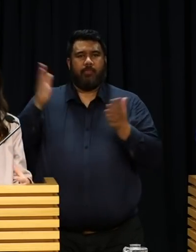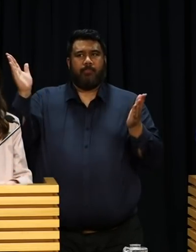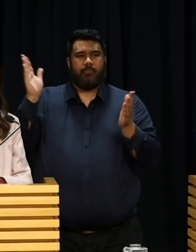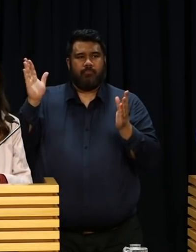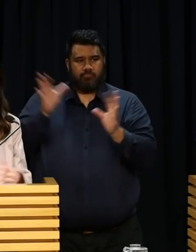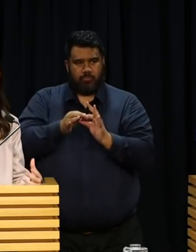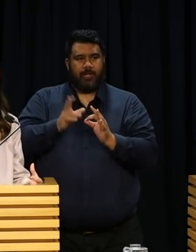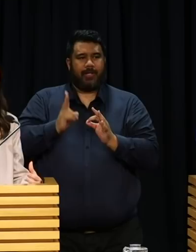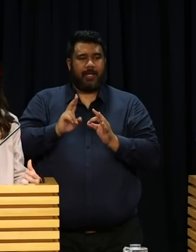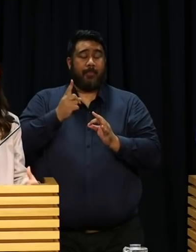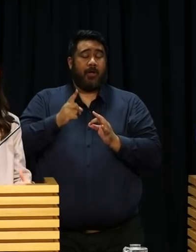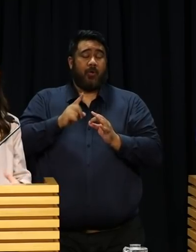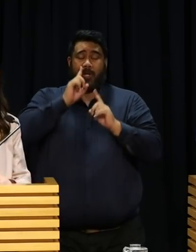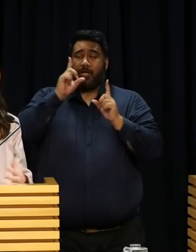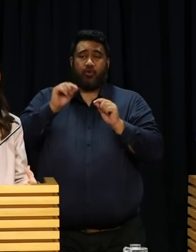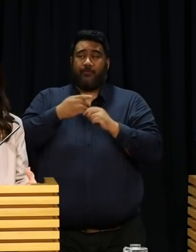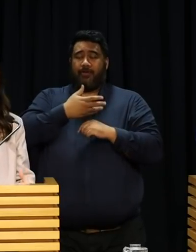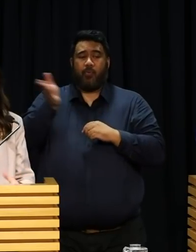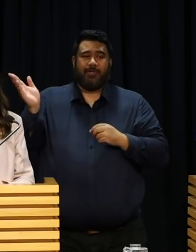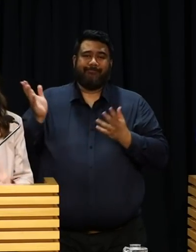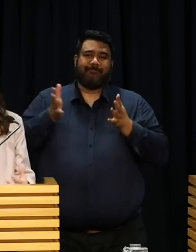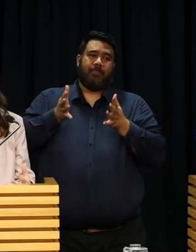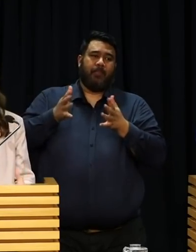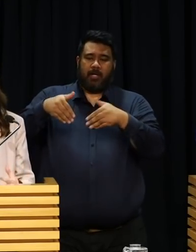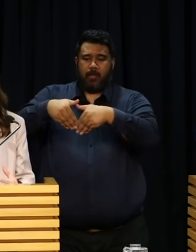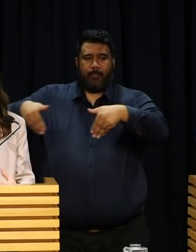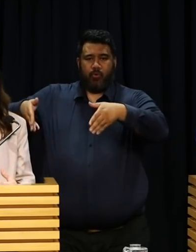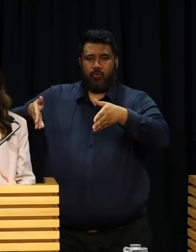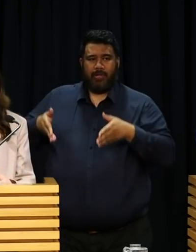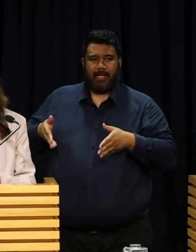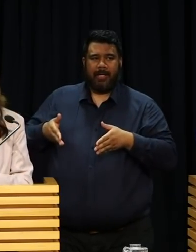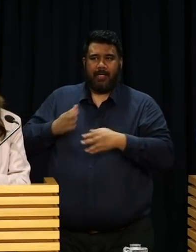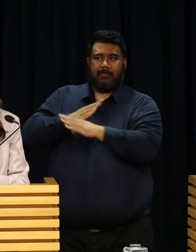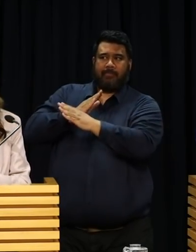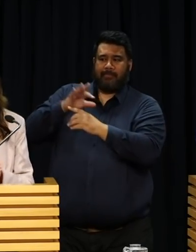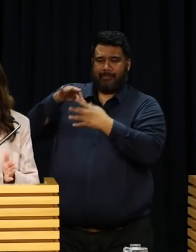for everyone, and that is just the nature of the border issues that we have right now.